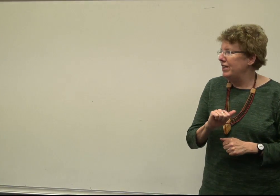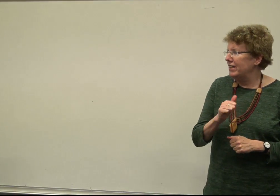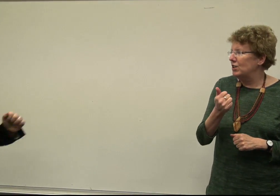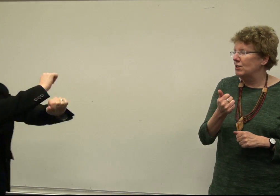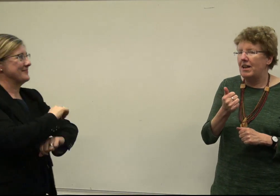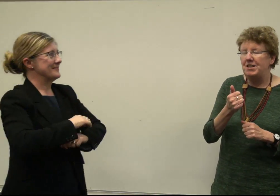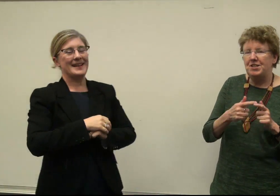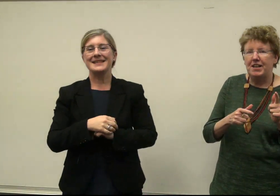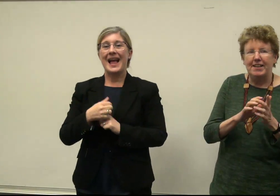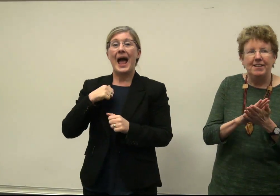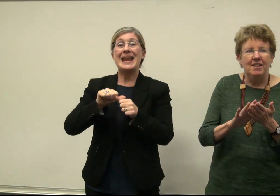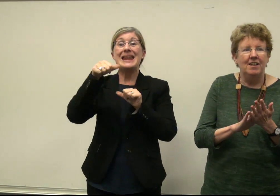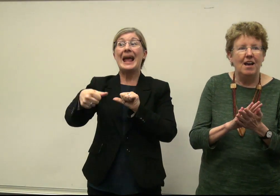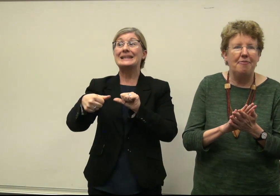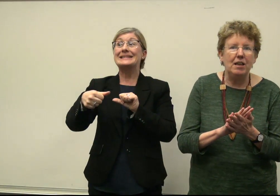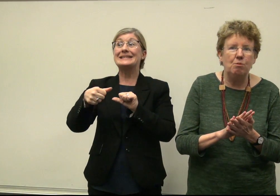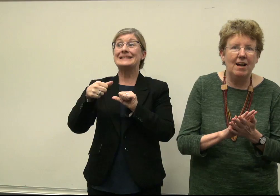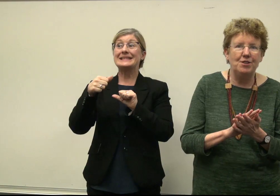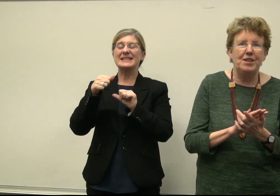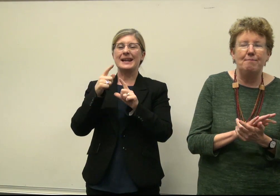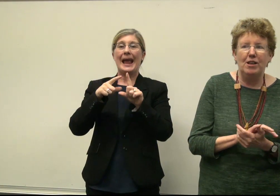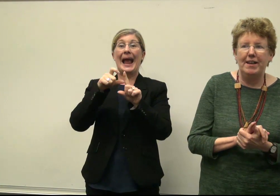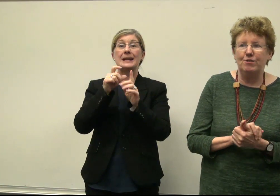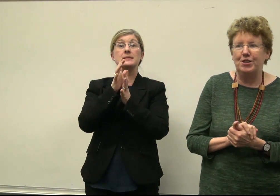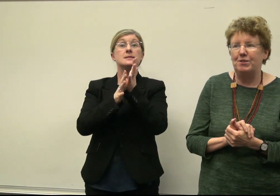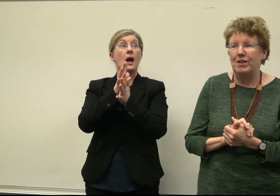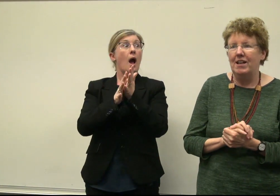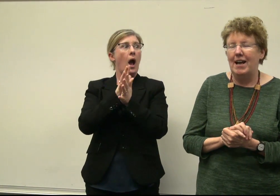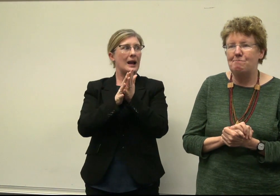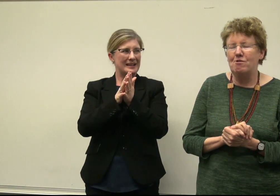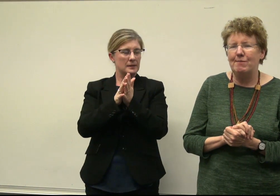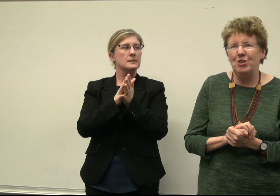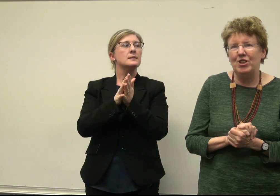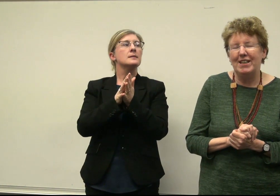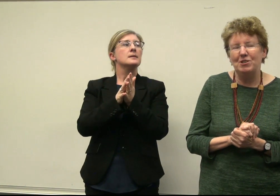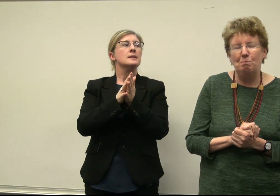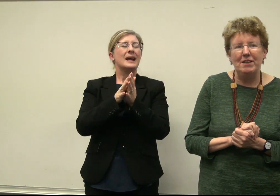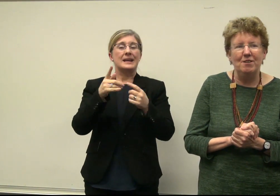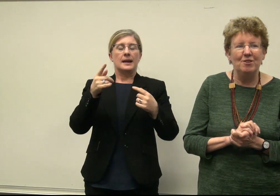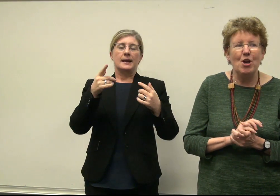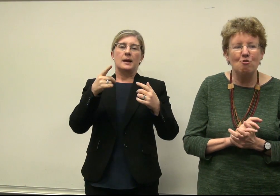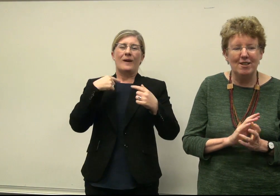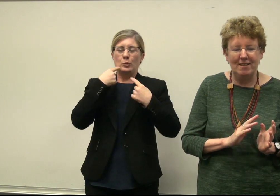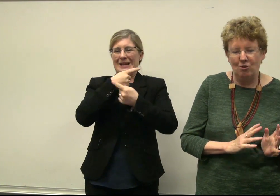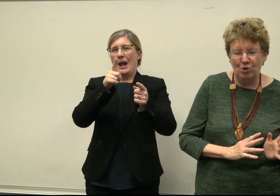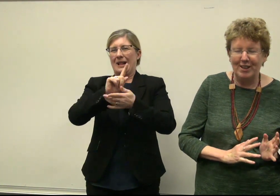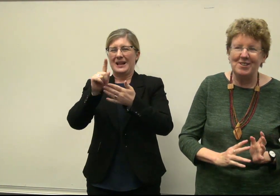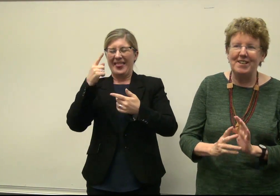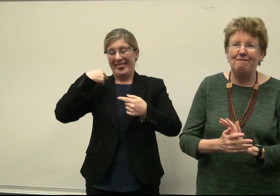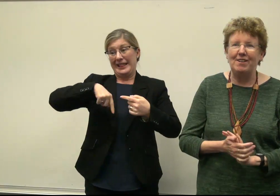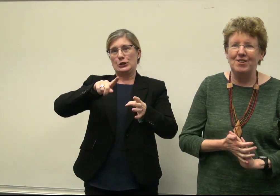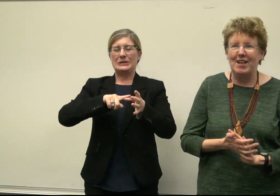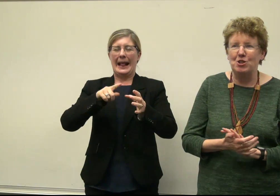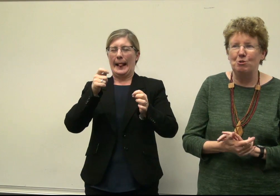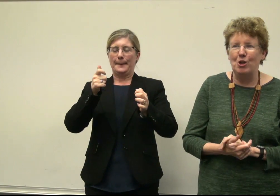Now, our next EdSign, I think we'll have to say we'll announce it. Our programme this year has not been totally organised